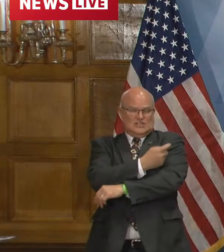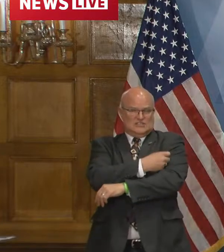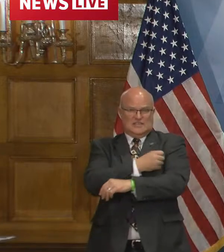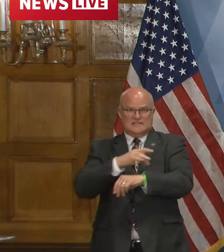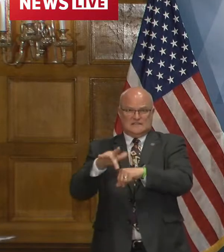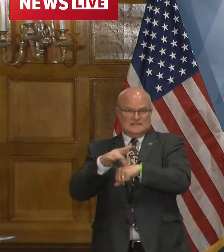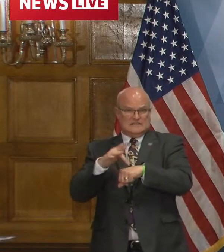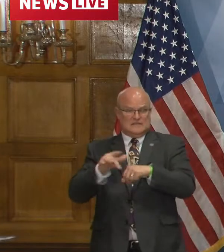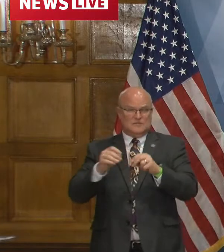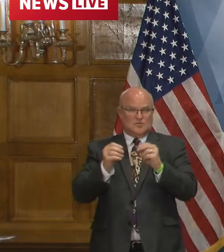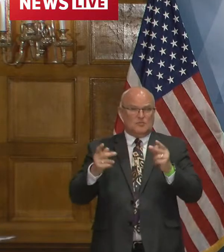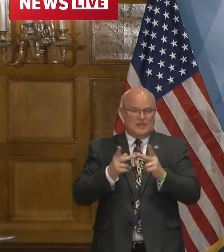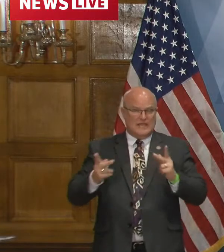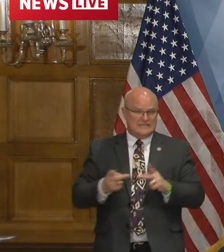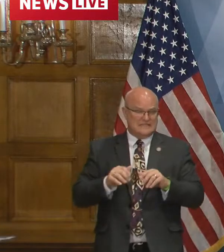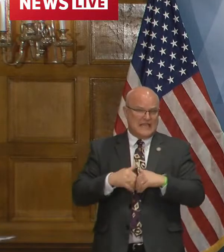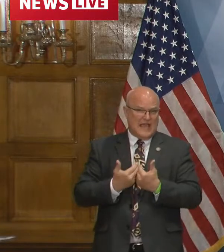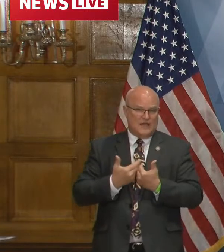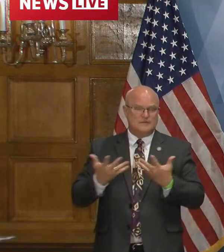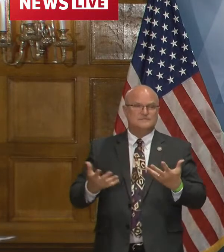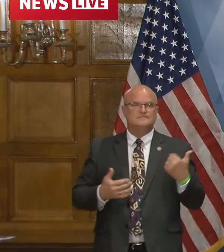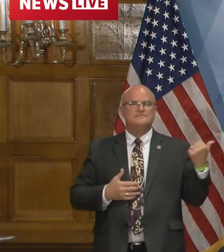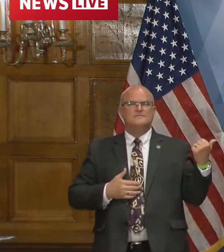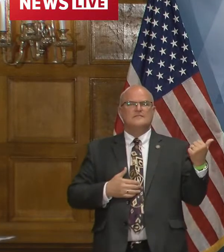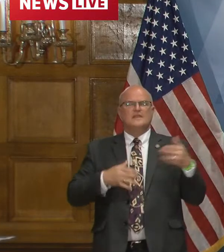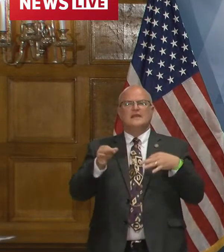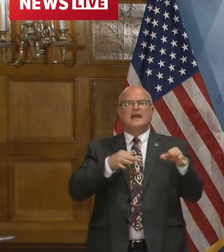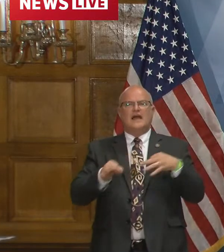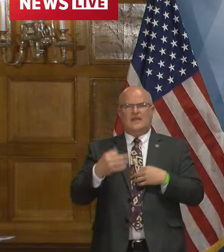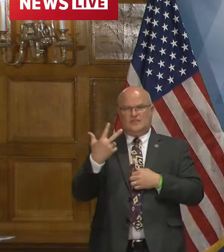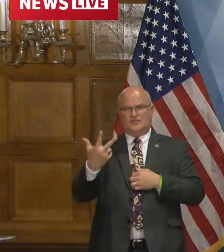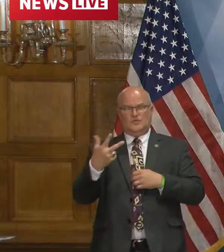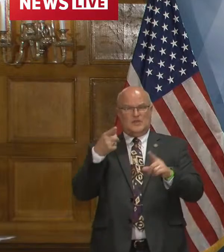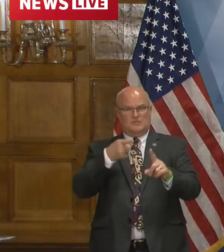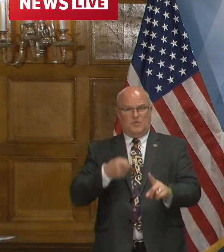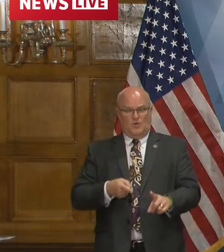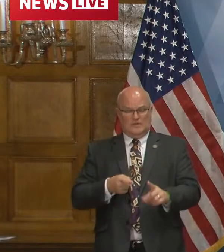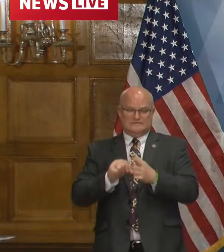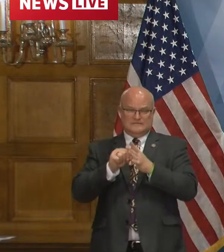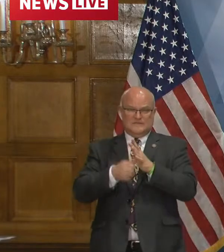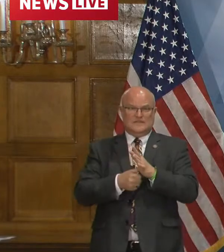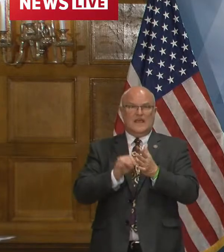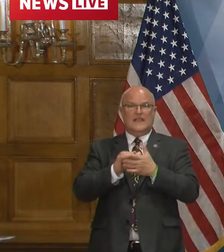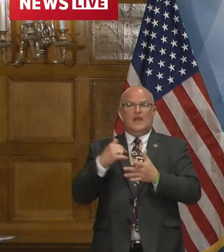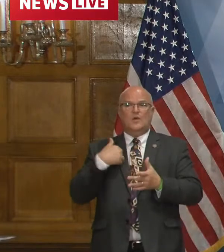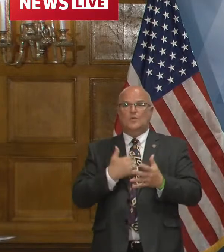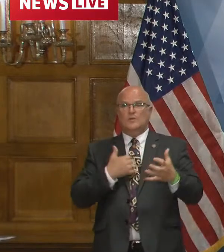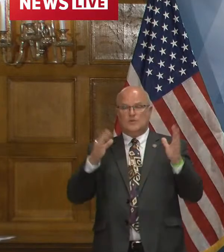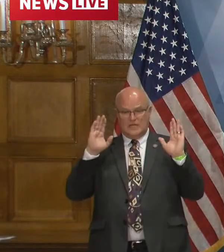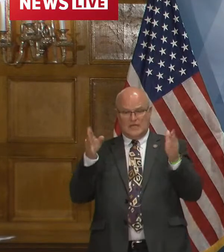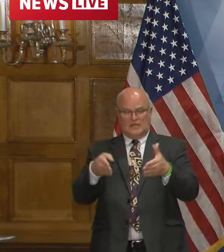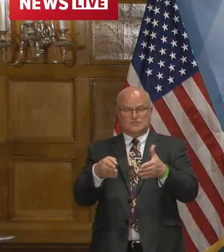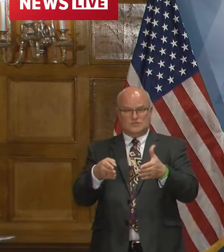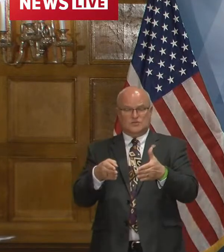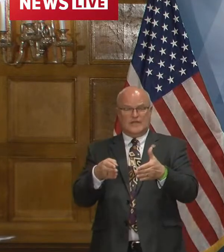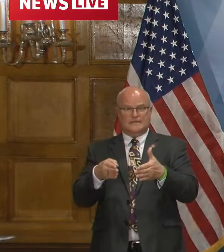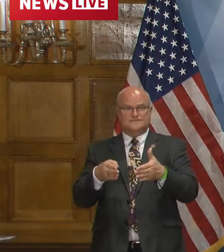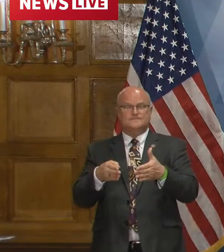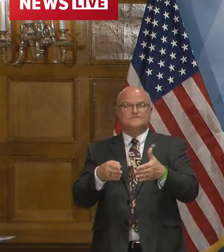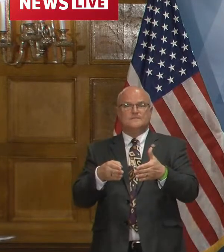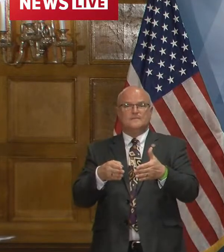it more available in more places? Well, I sort of outlined three points of emphasis that we want to concentrate